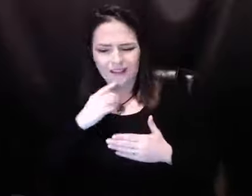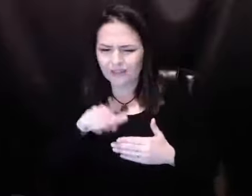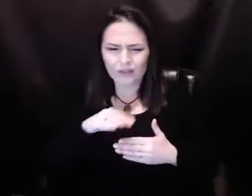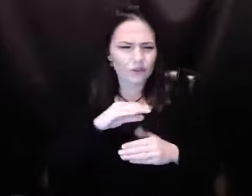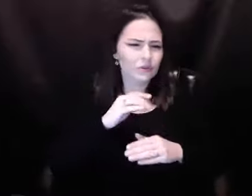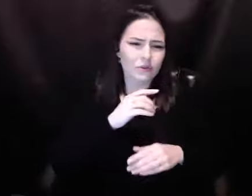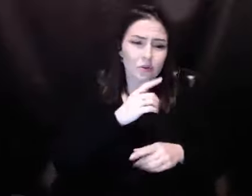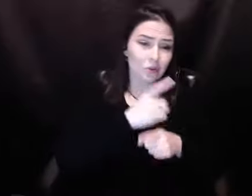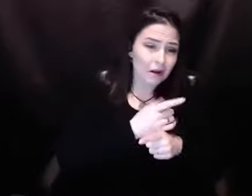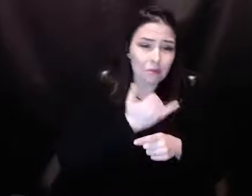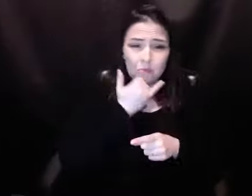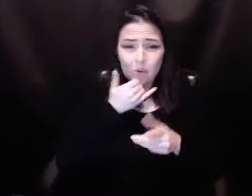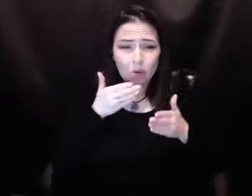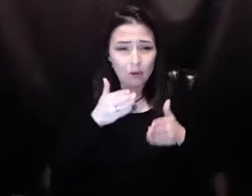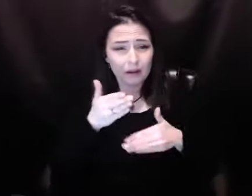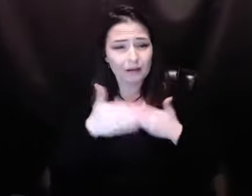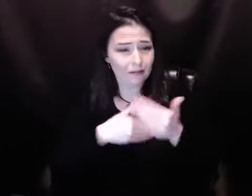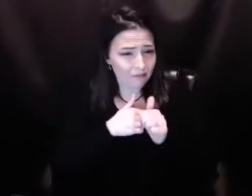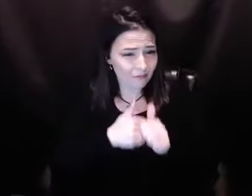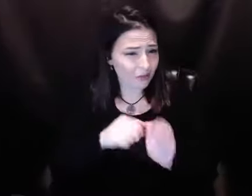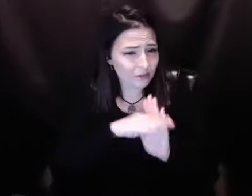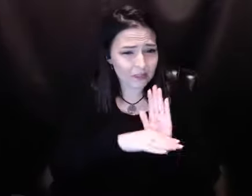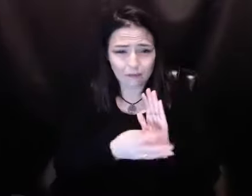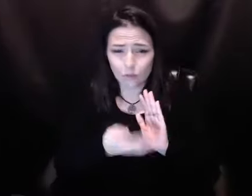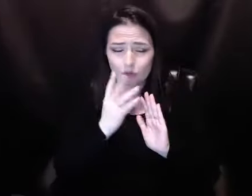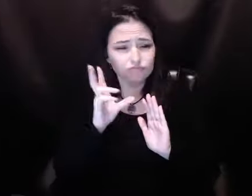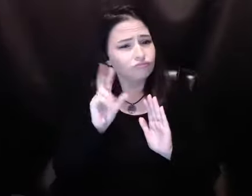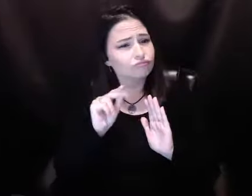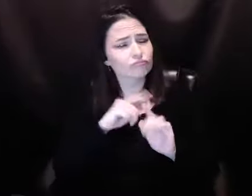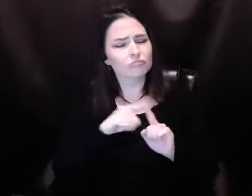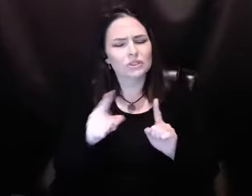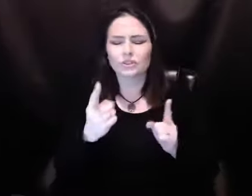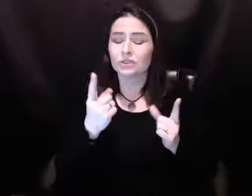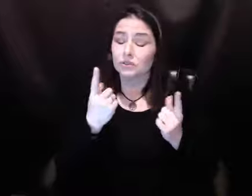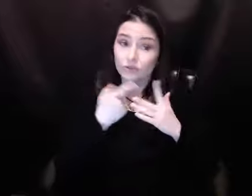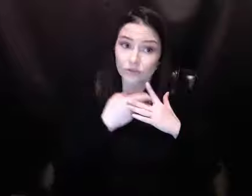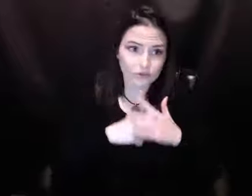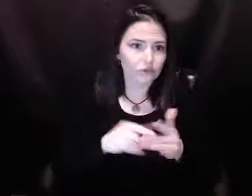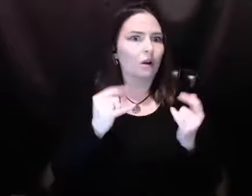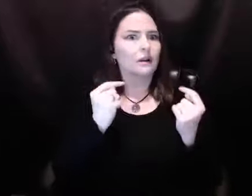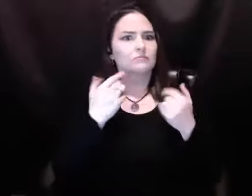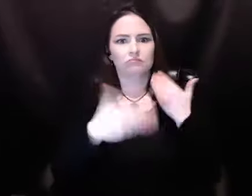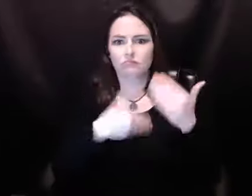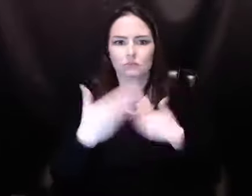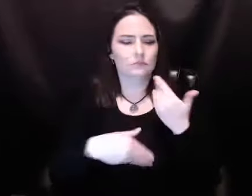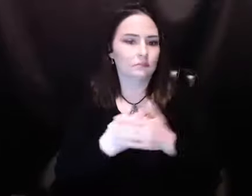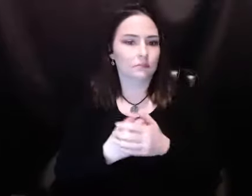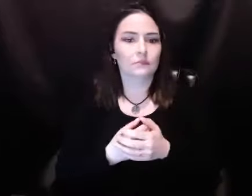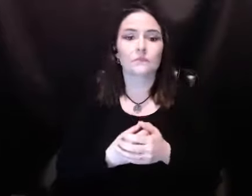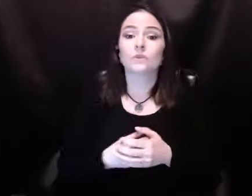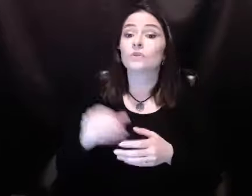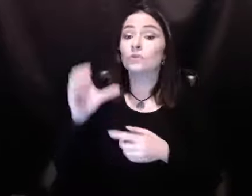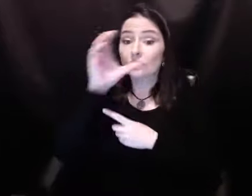Courage, honesty, humility, and willingness are the principles of step 4. It has taken courage to honestly look at myself.